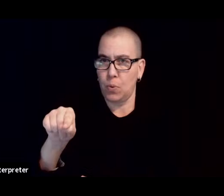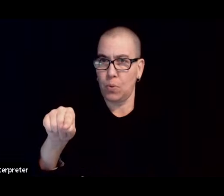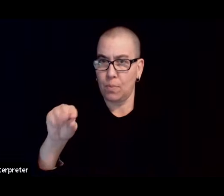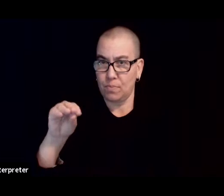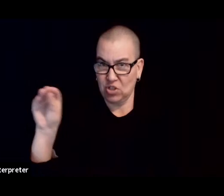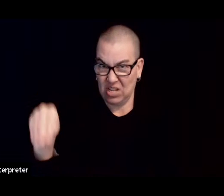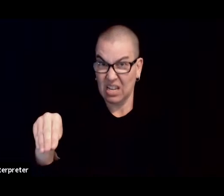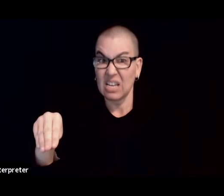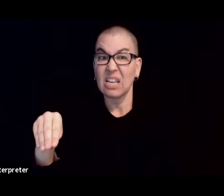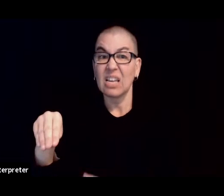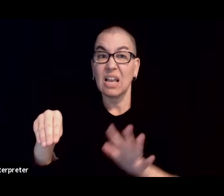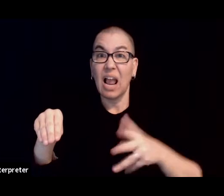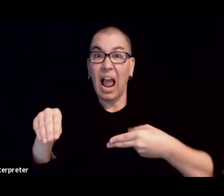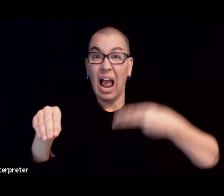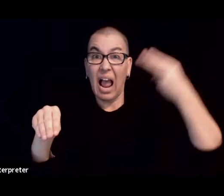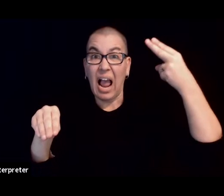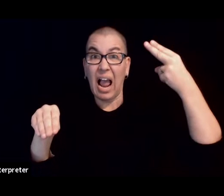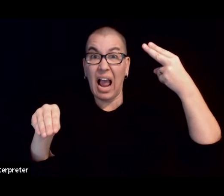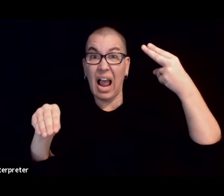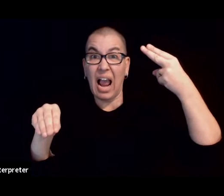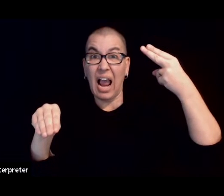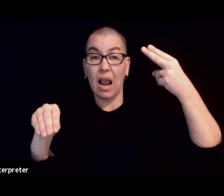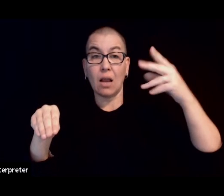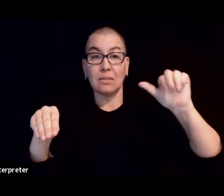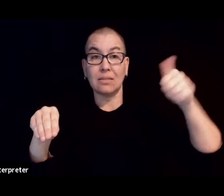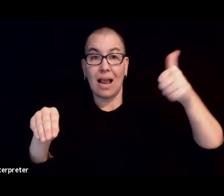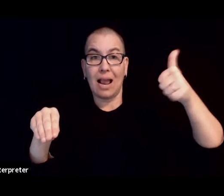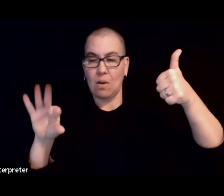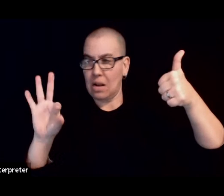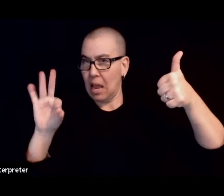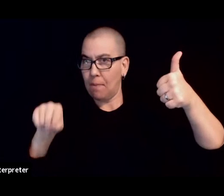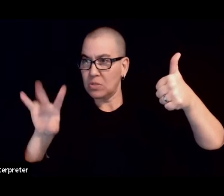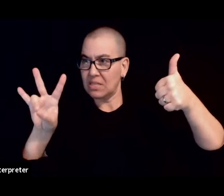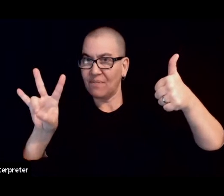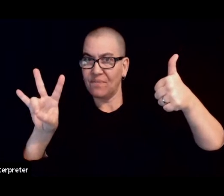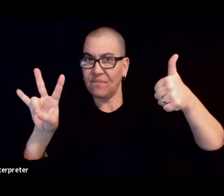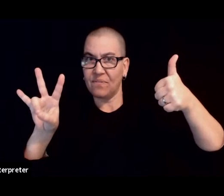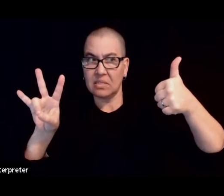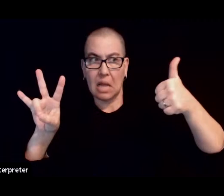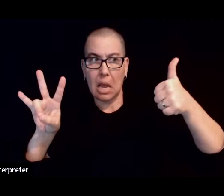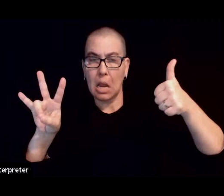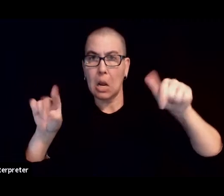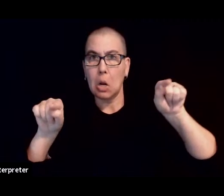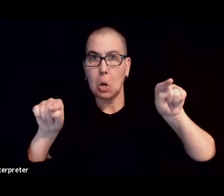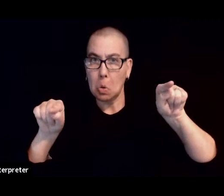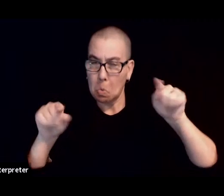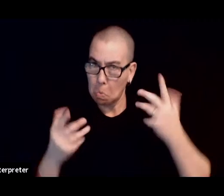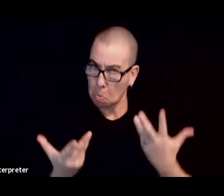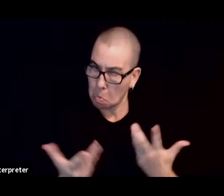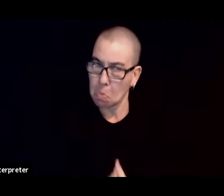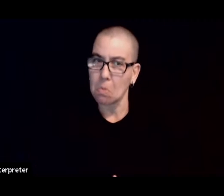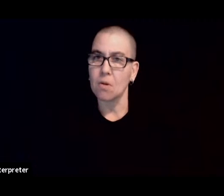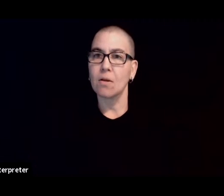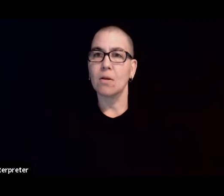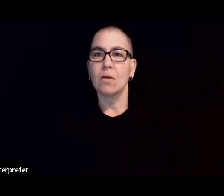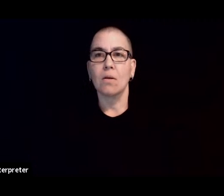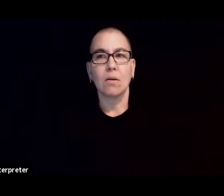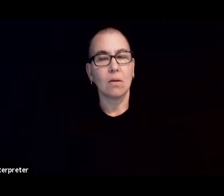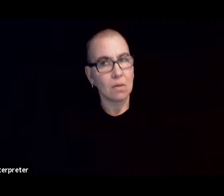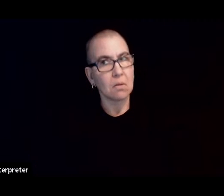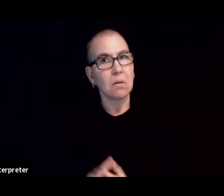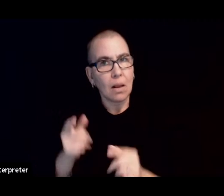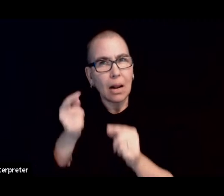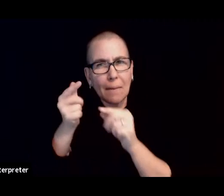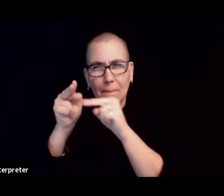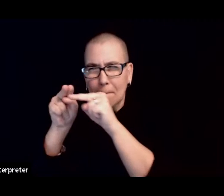10% for the first time in quite a while. Well, these are positive signs, but again, there's still a